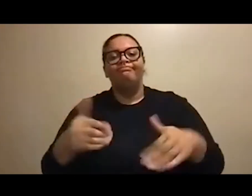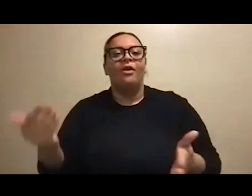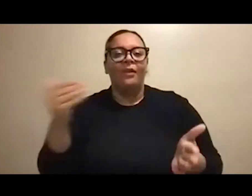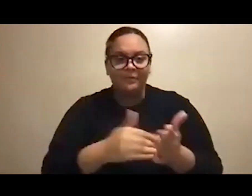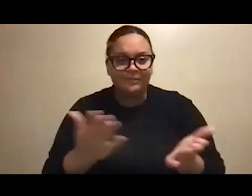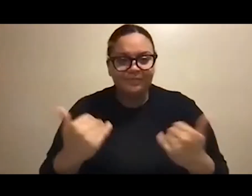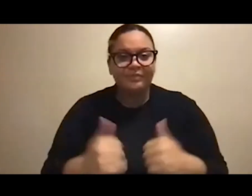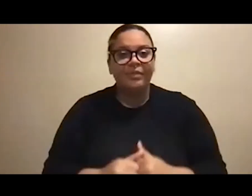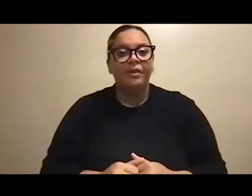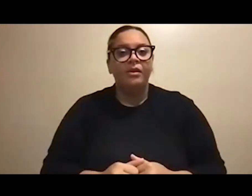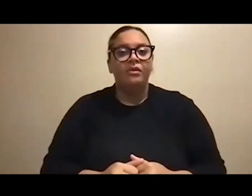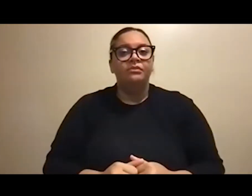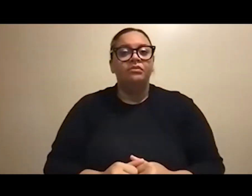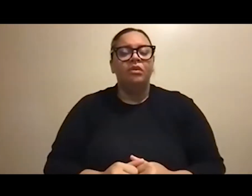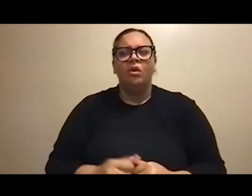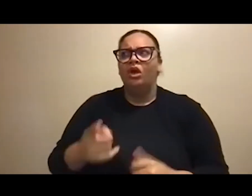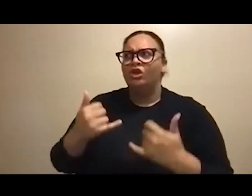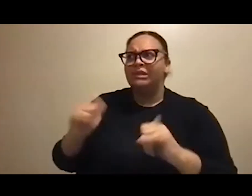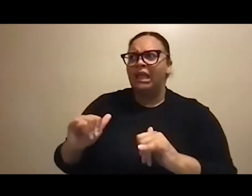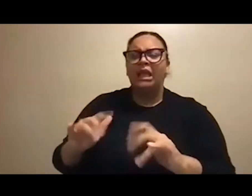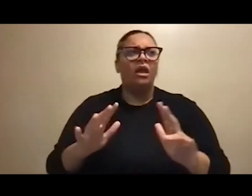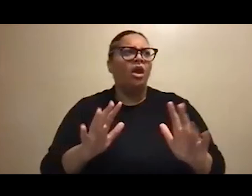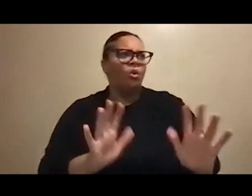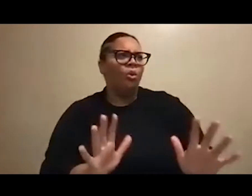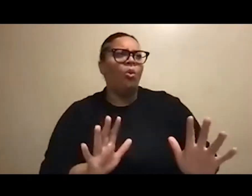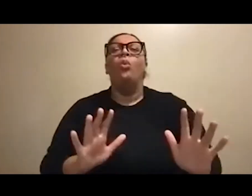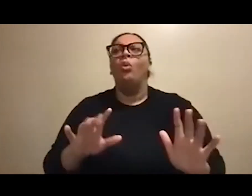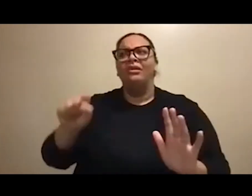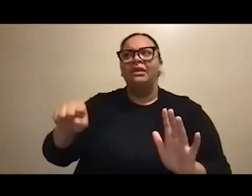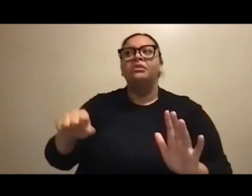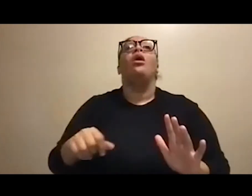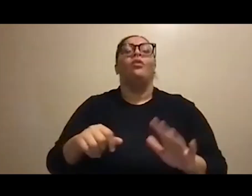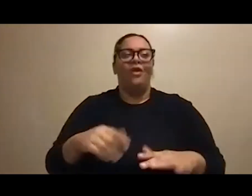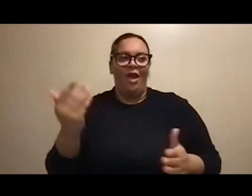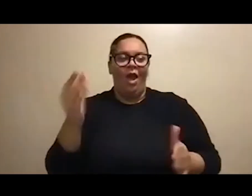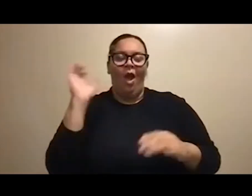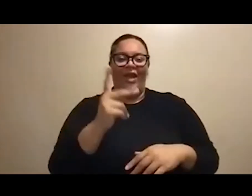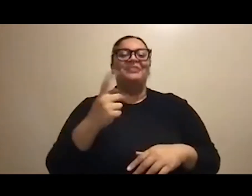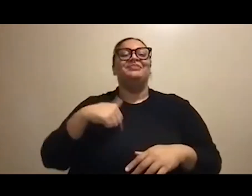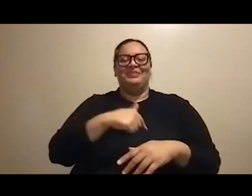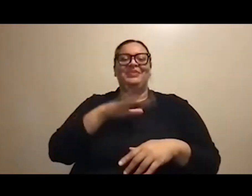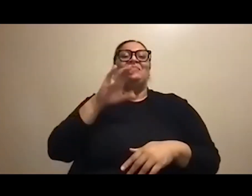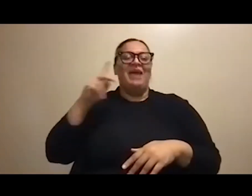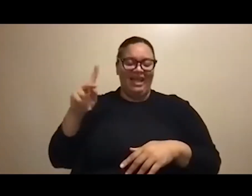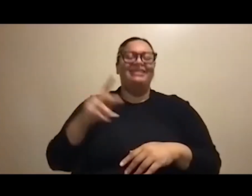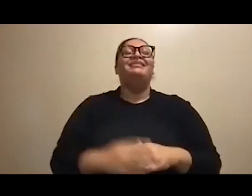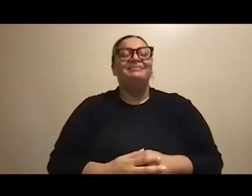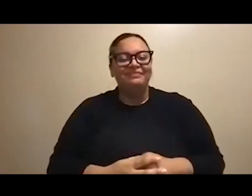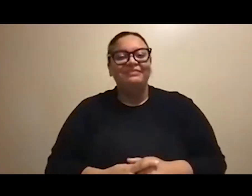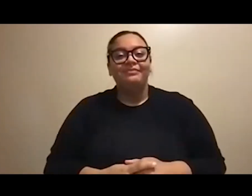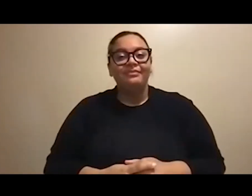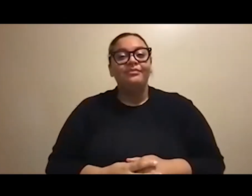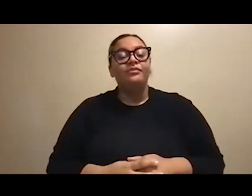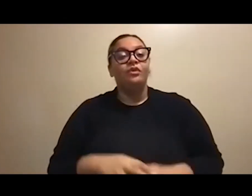So you're. There you go. Okay, we back? Yeah. Okay. Real